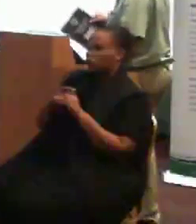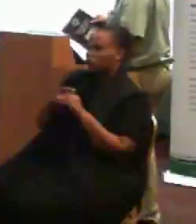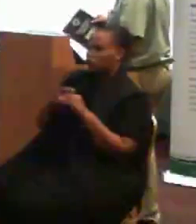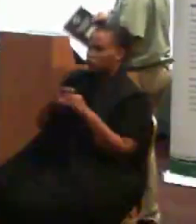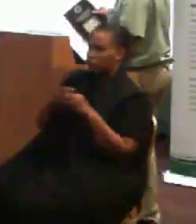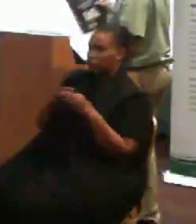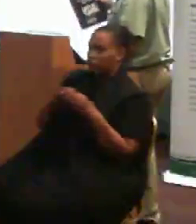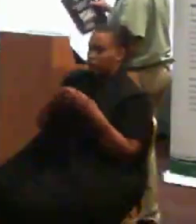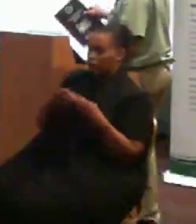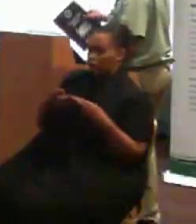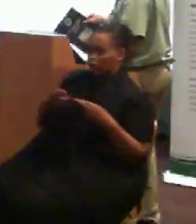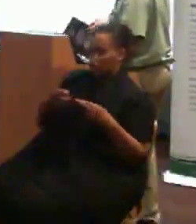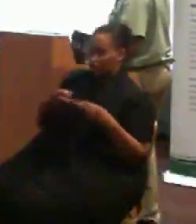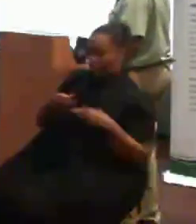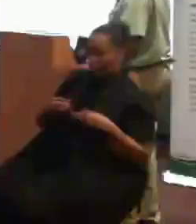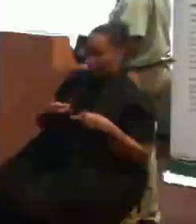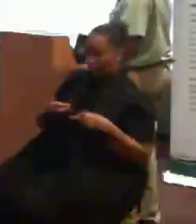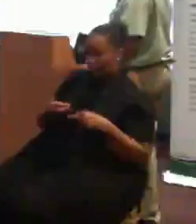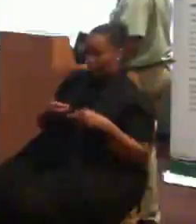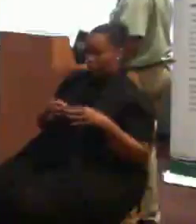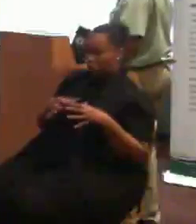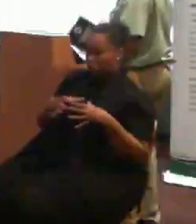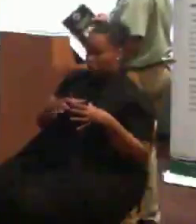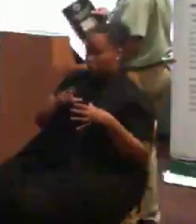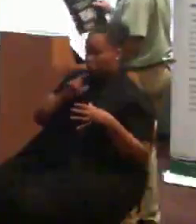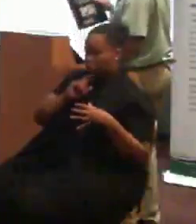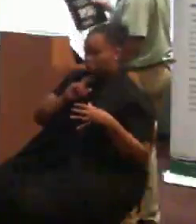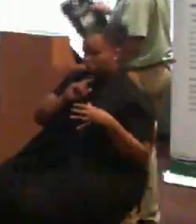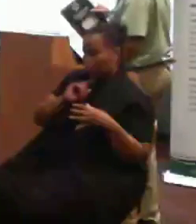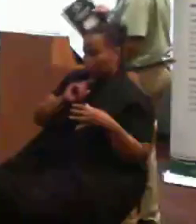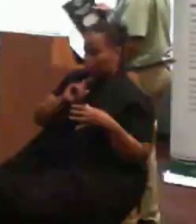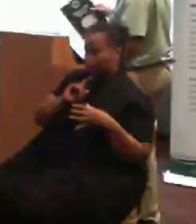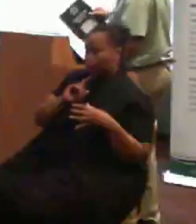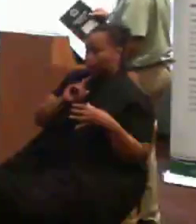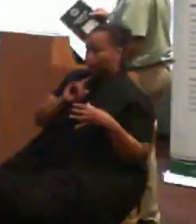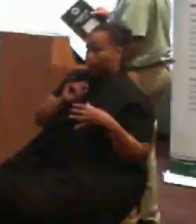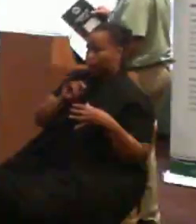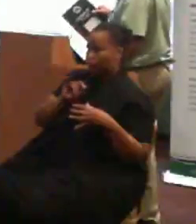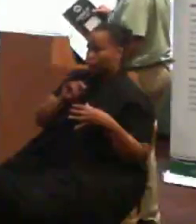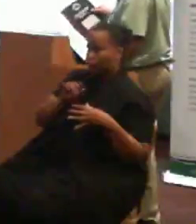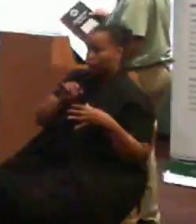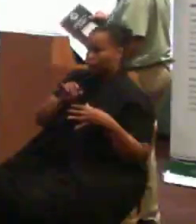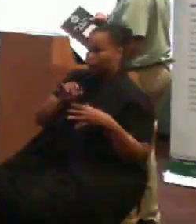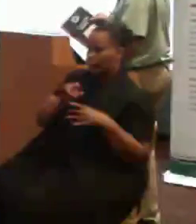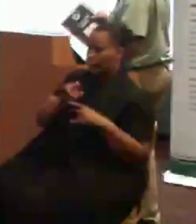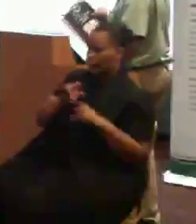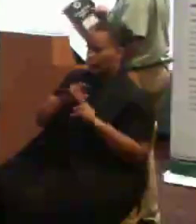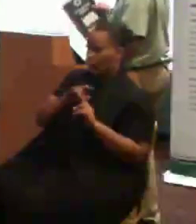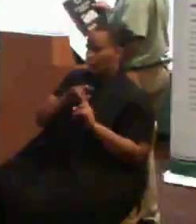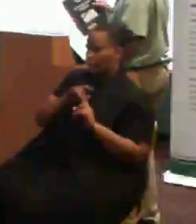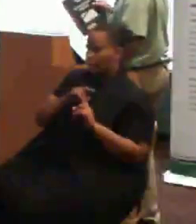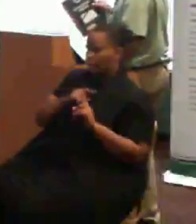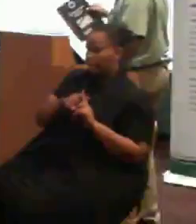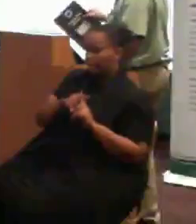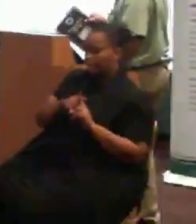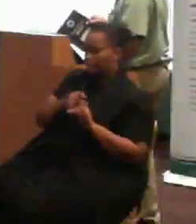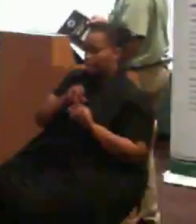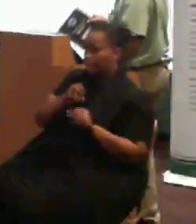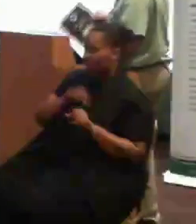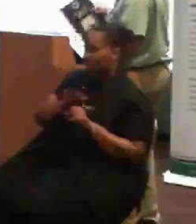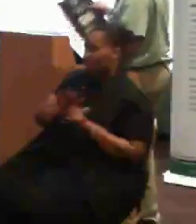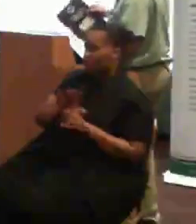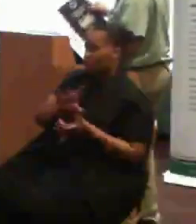effective, produce more cost effective, and when that have a positive influence on your cash